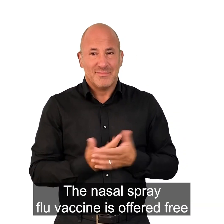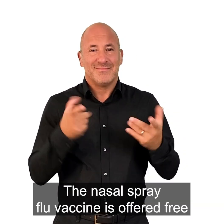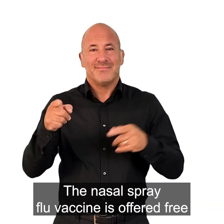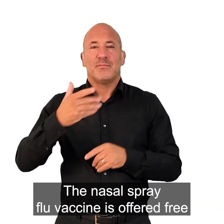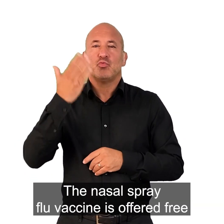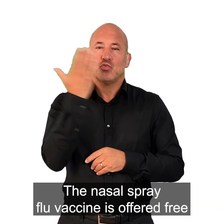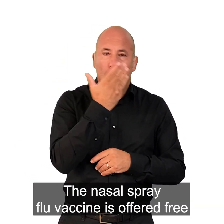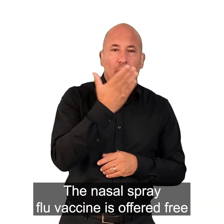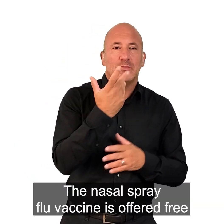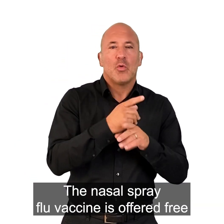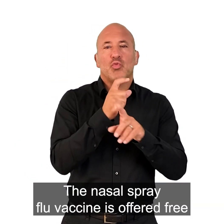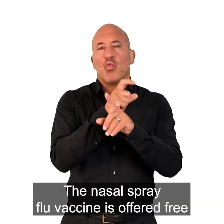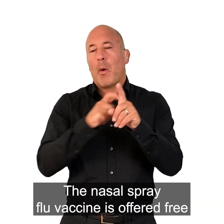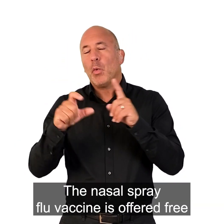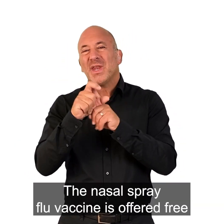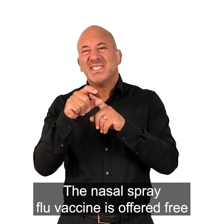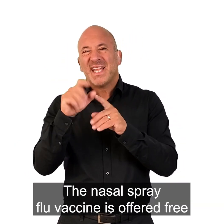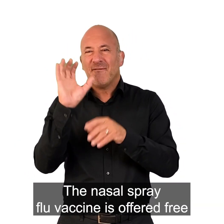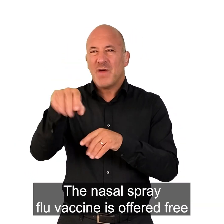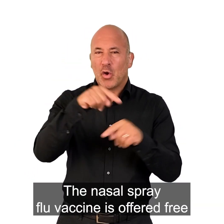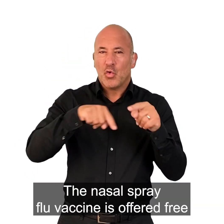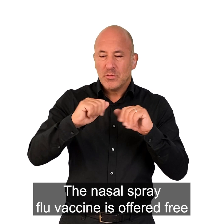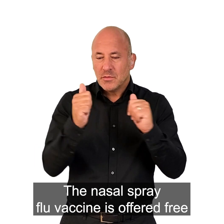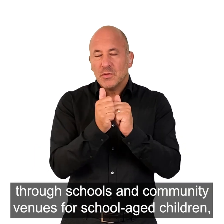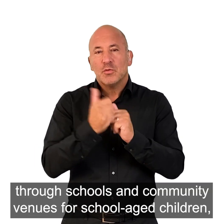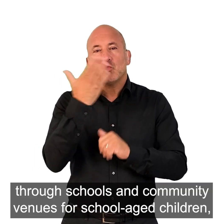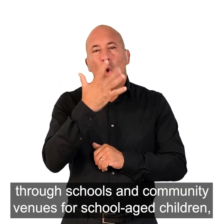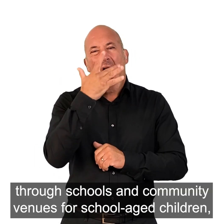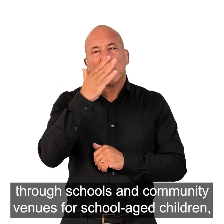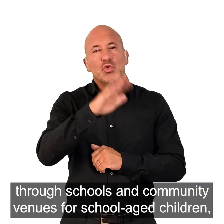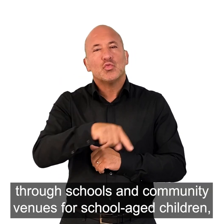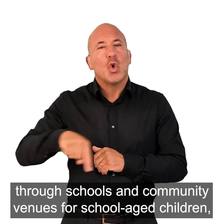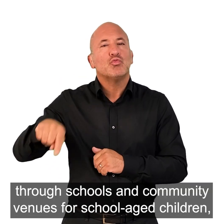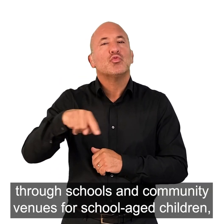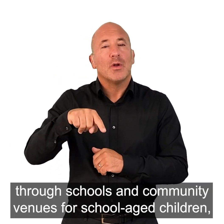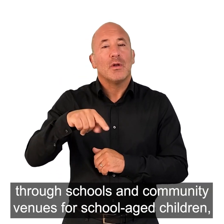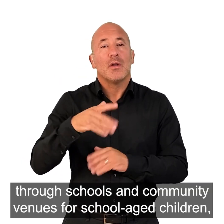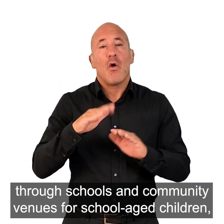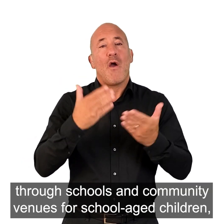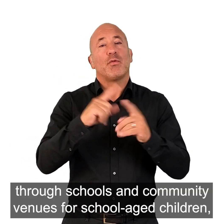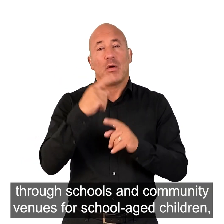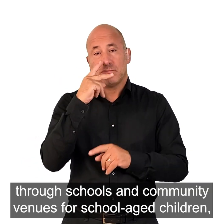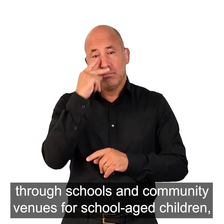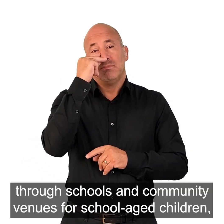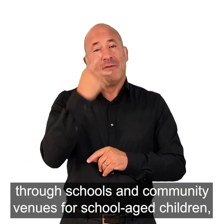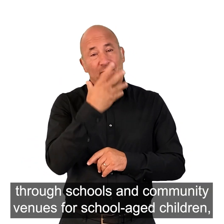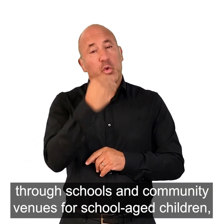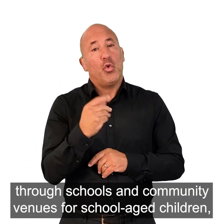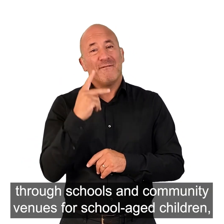The nasal spray flu vaccine is offered free through schools and community venues for school-aged children.